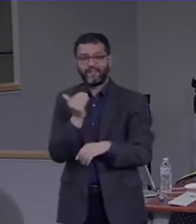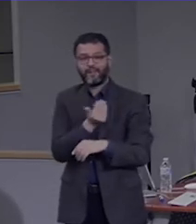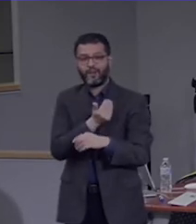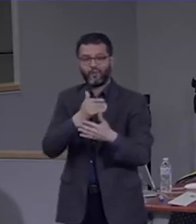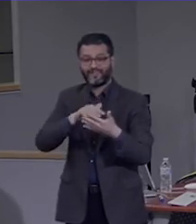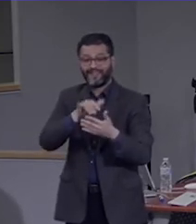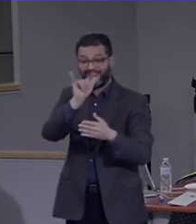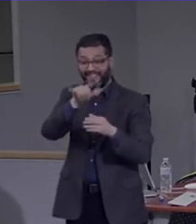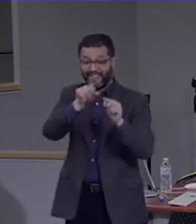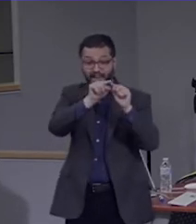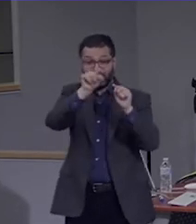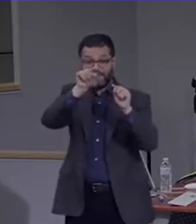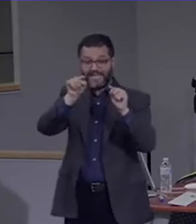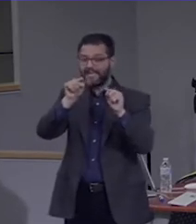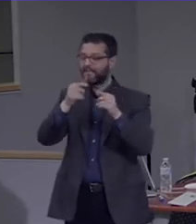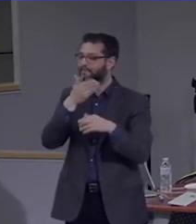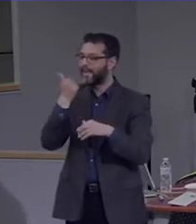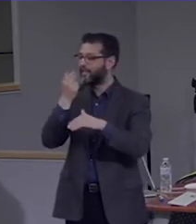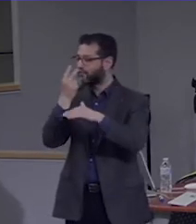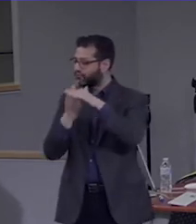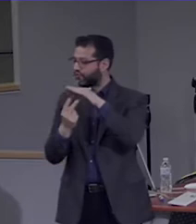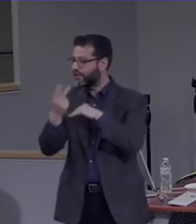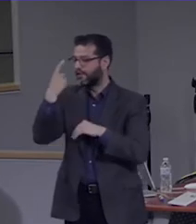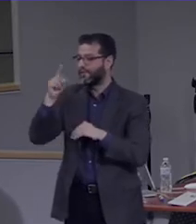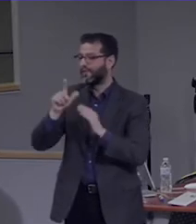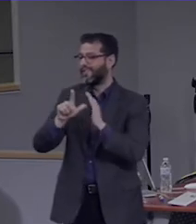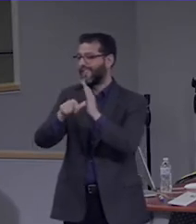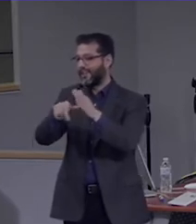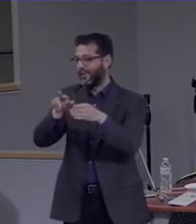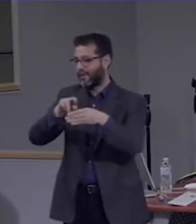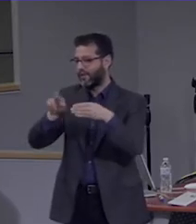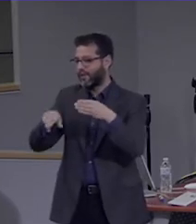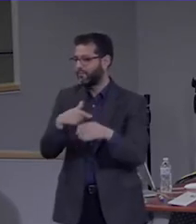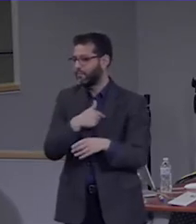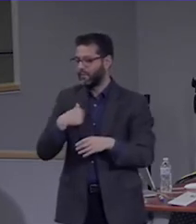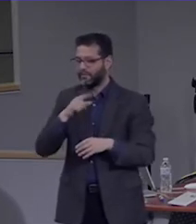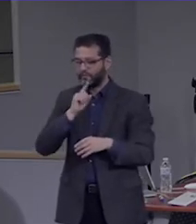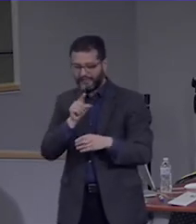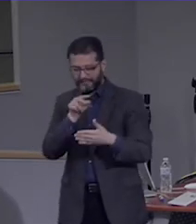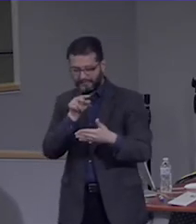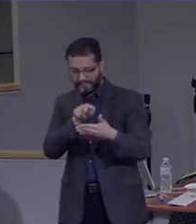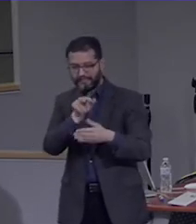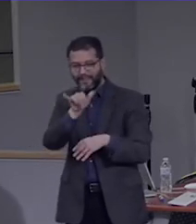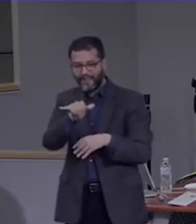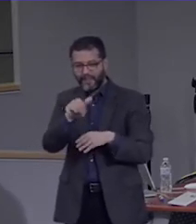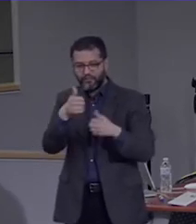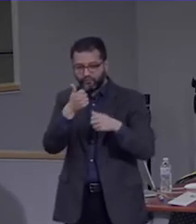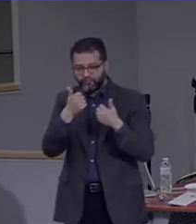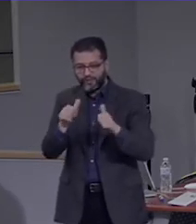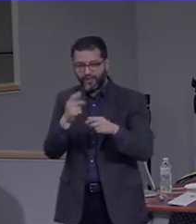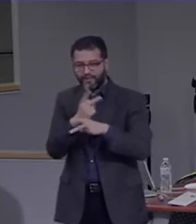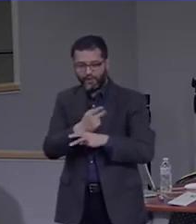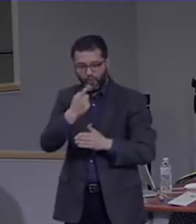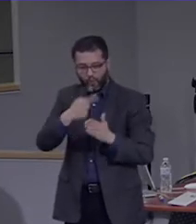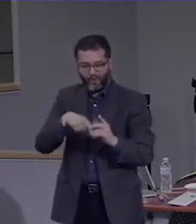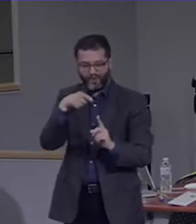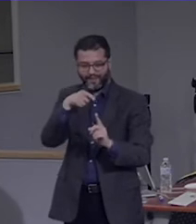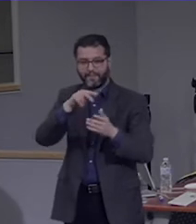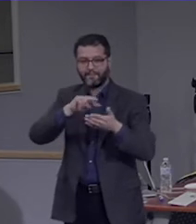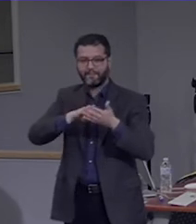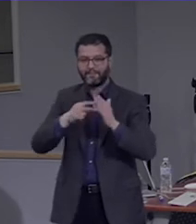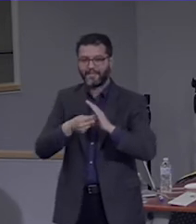predictor of a later outcome so we're very focused on what that might mean what else did